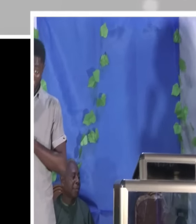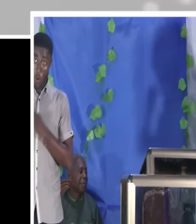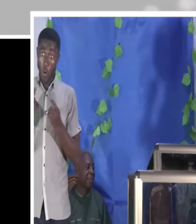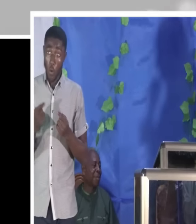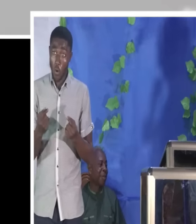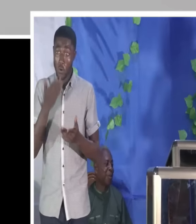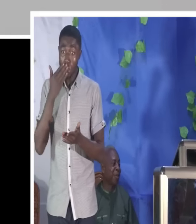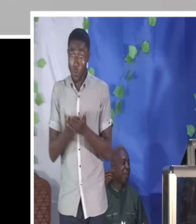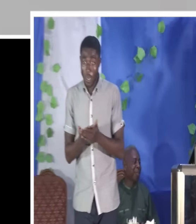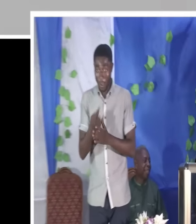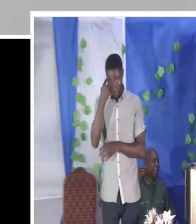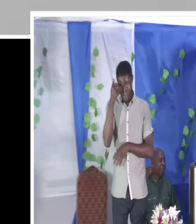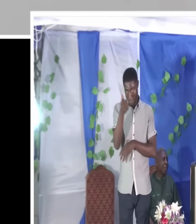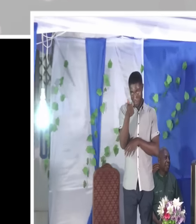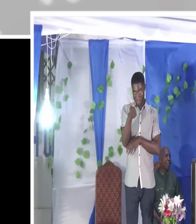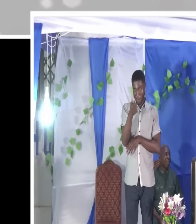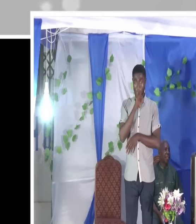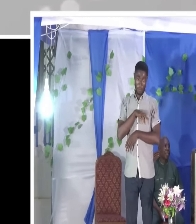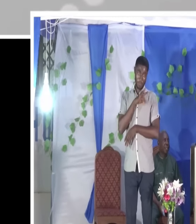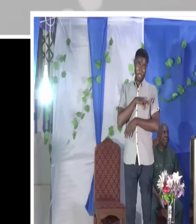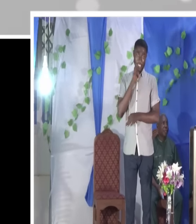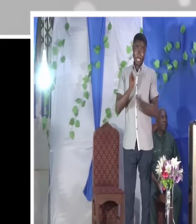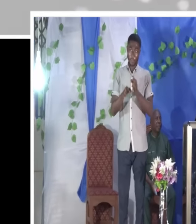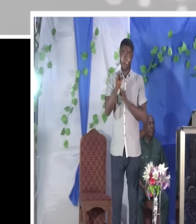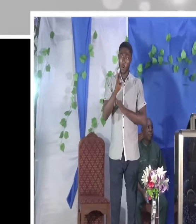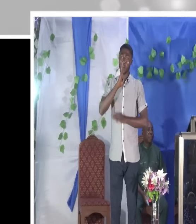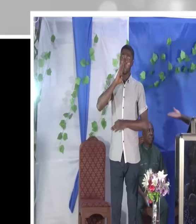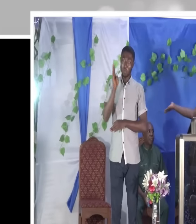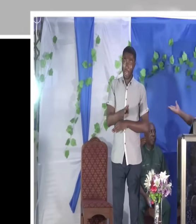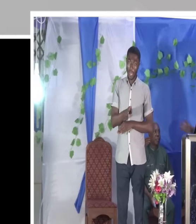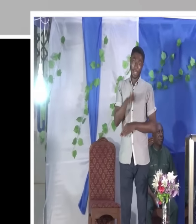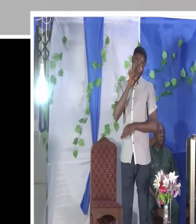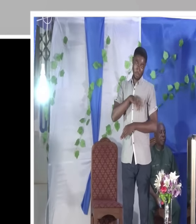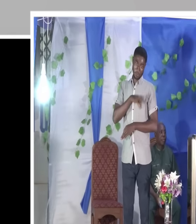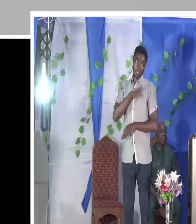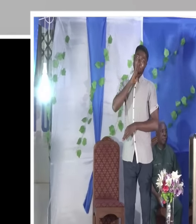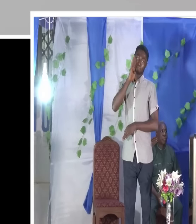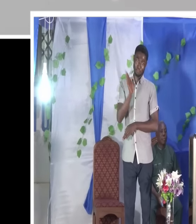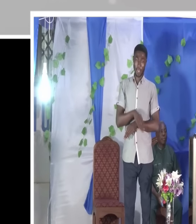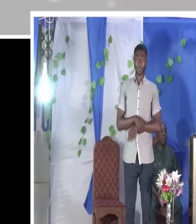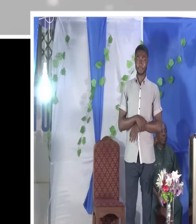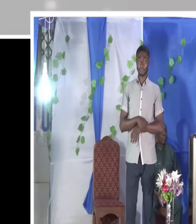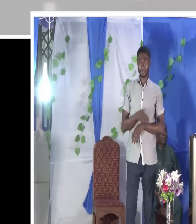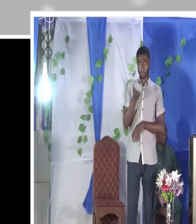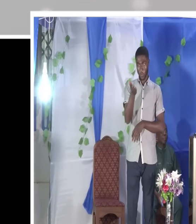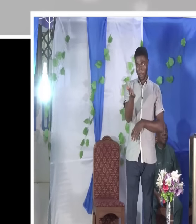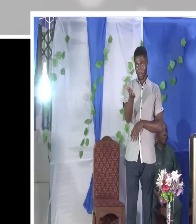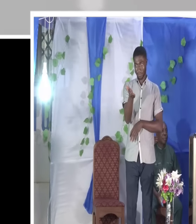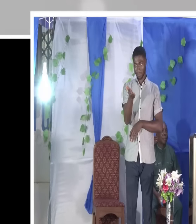if you do bad masa wonya nte ase collection woto a woto fa wonya nte